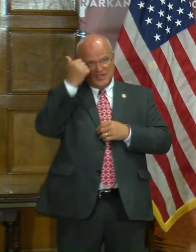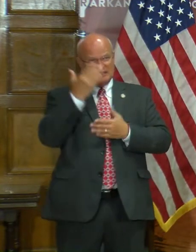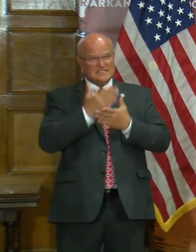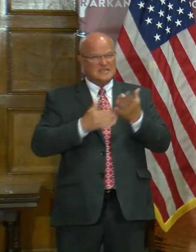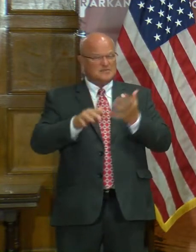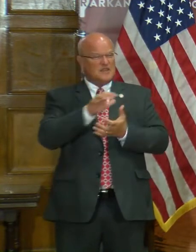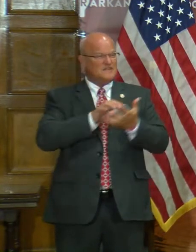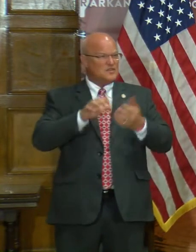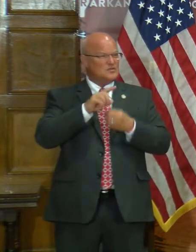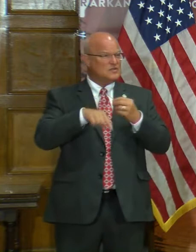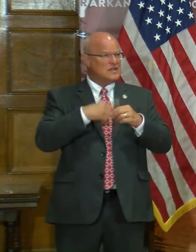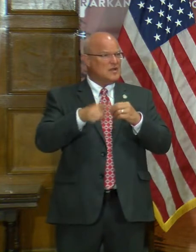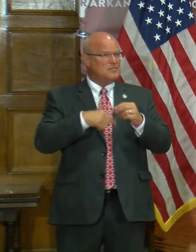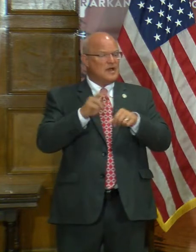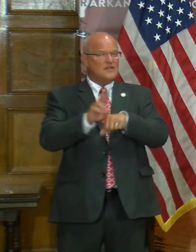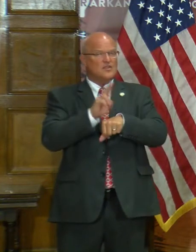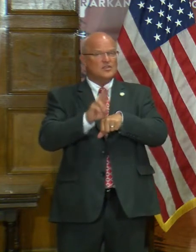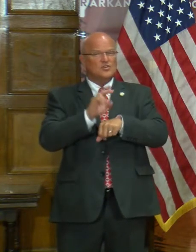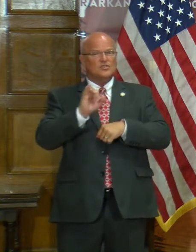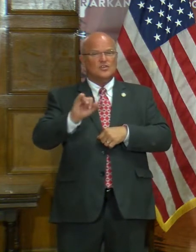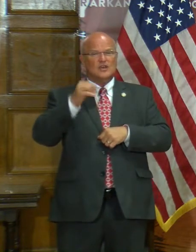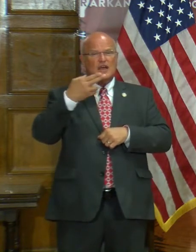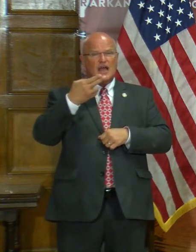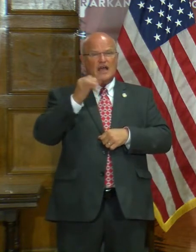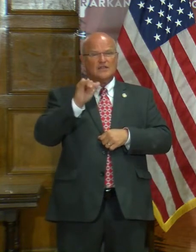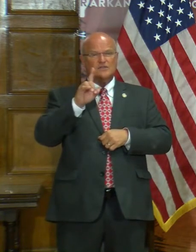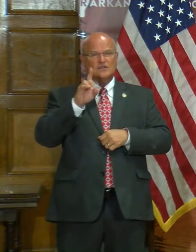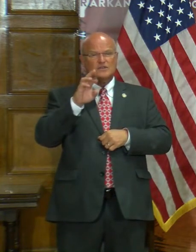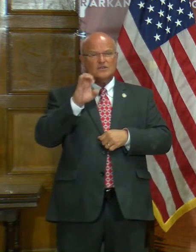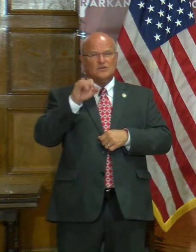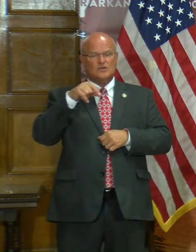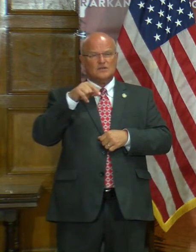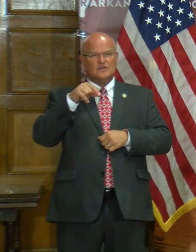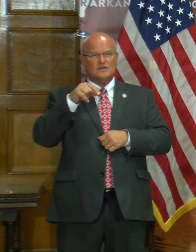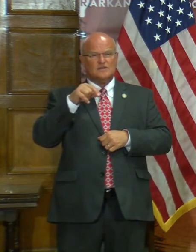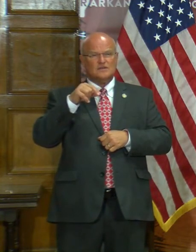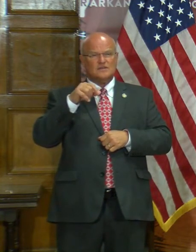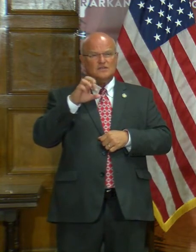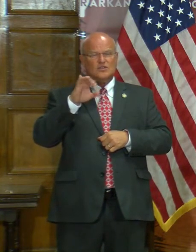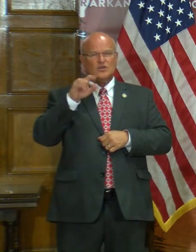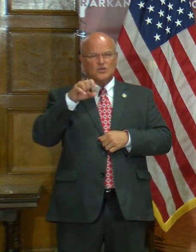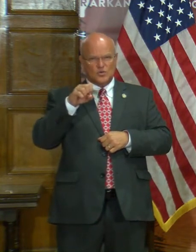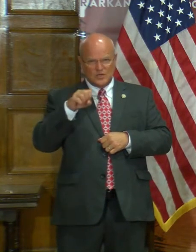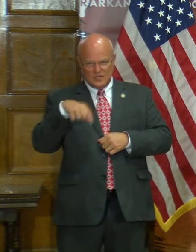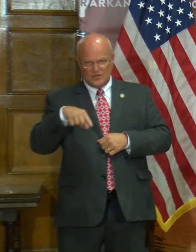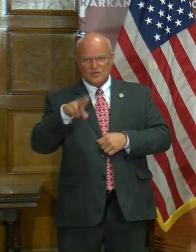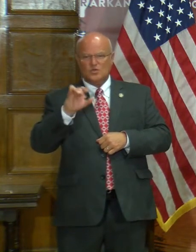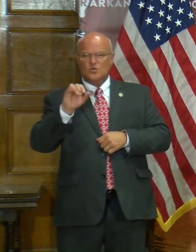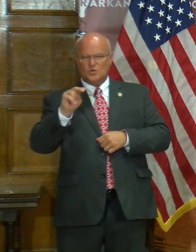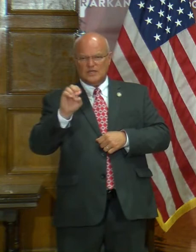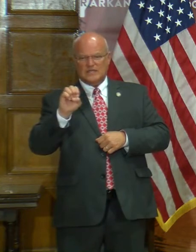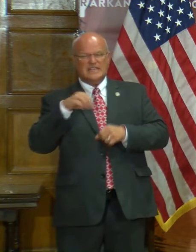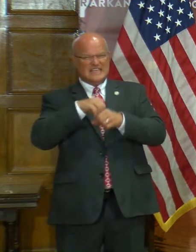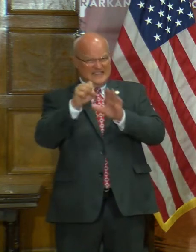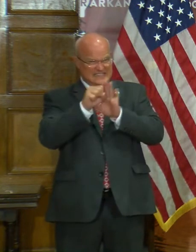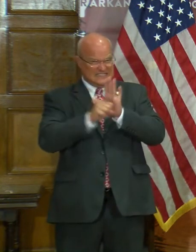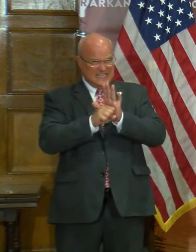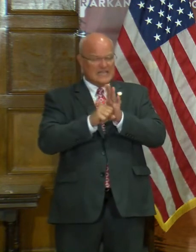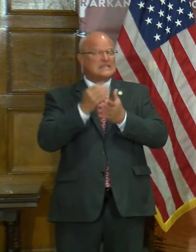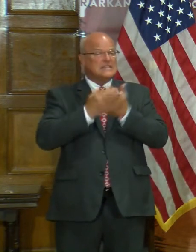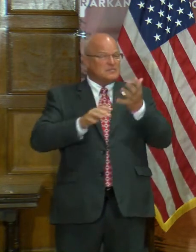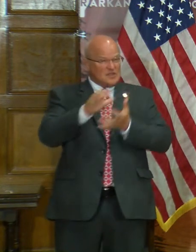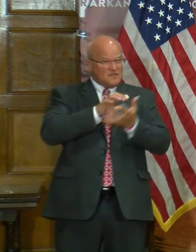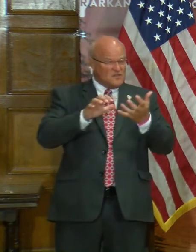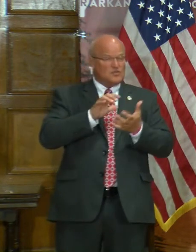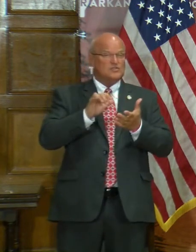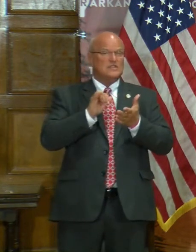some confusion about the use of hydrochloroquine or chloroquine in the state. There was some